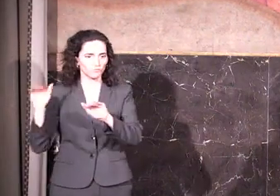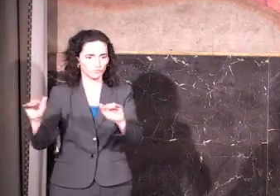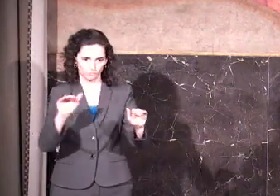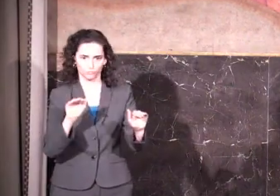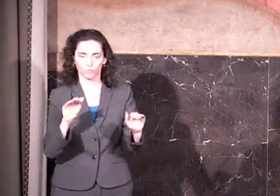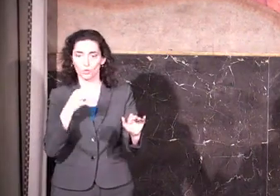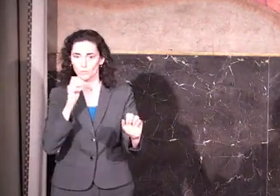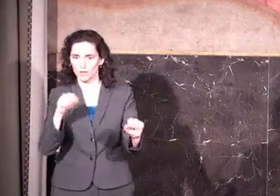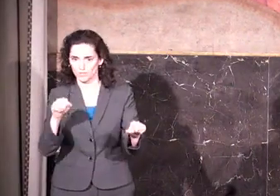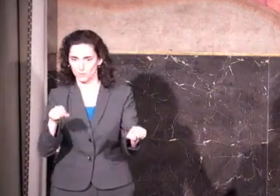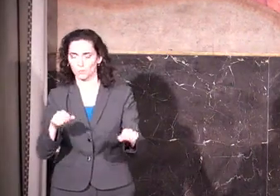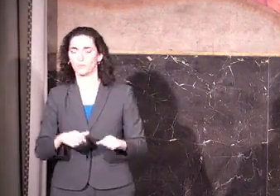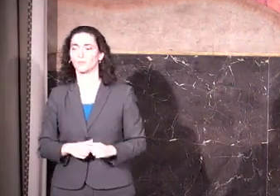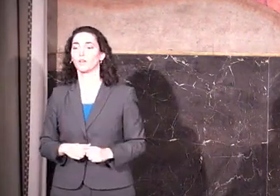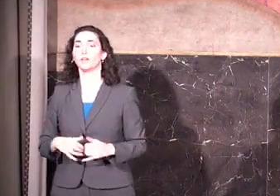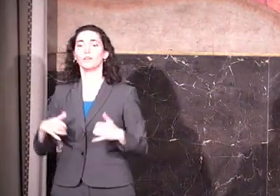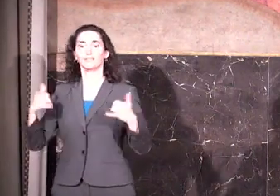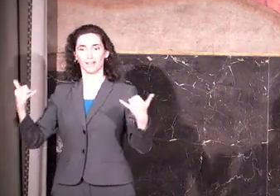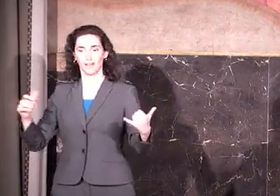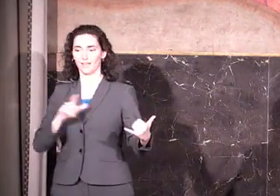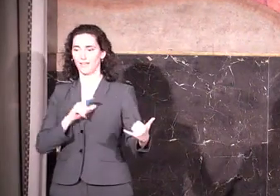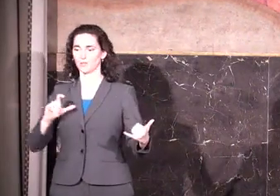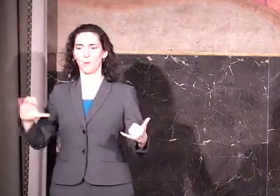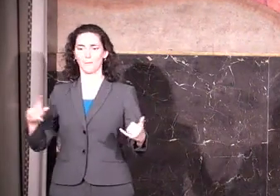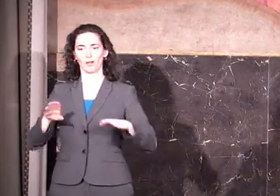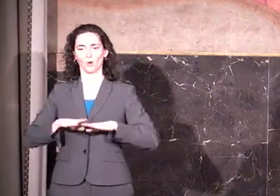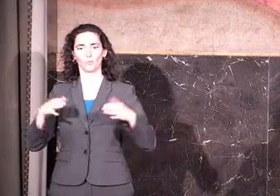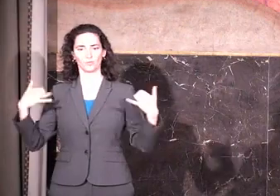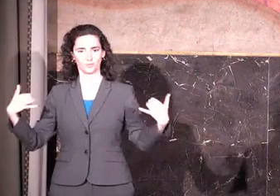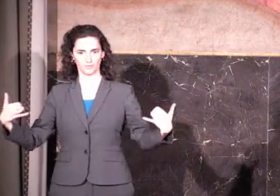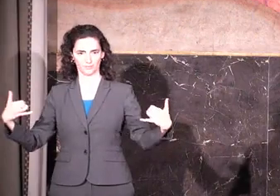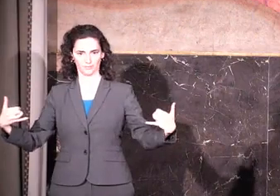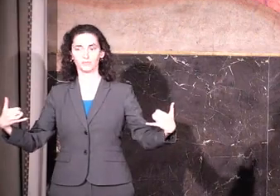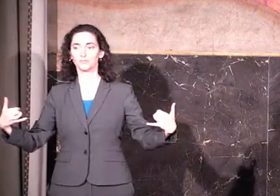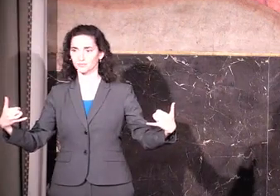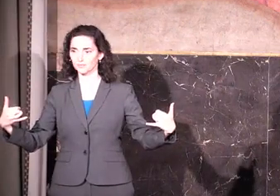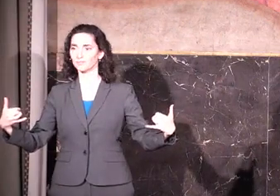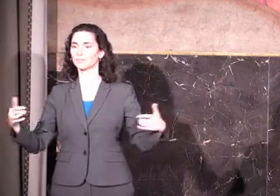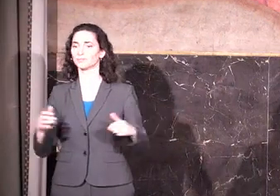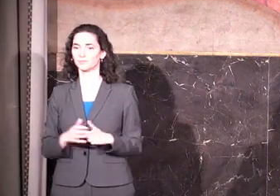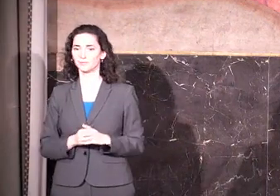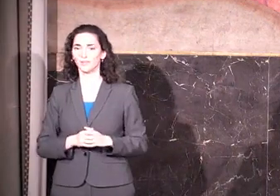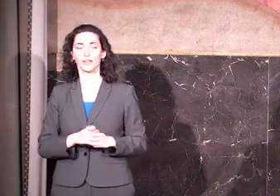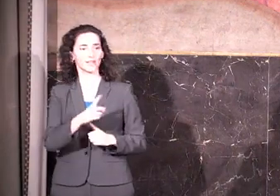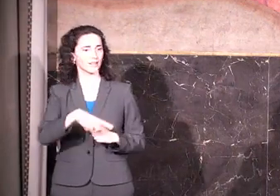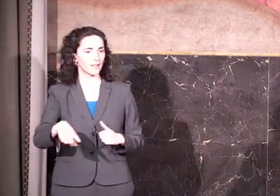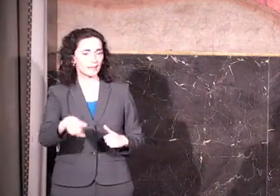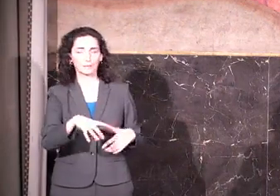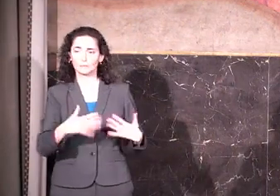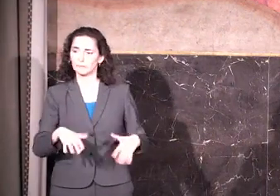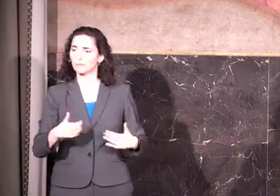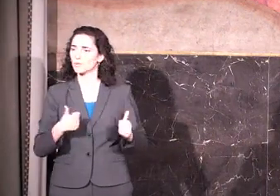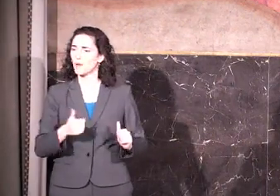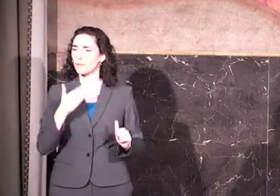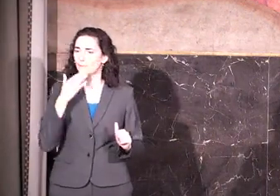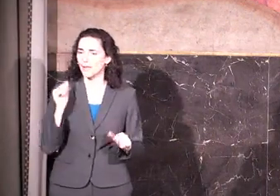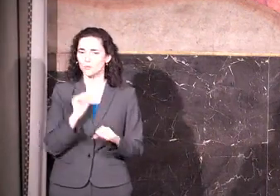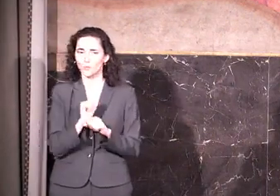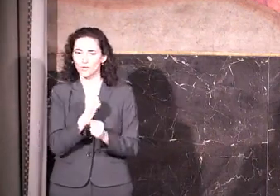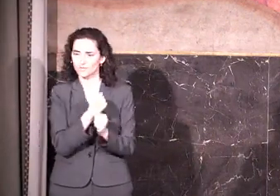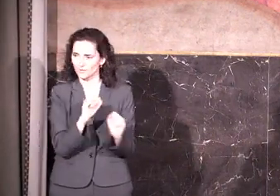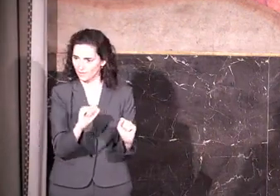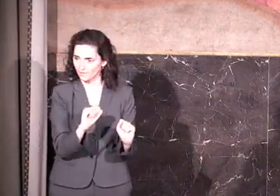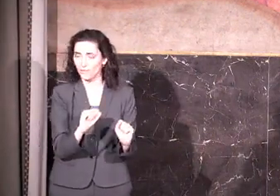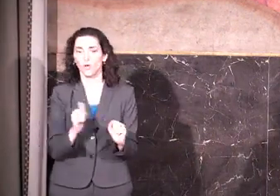Obviously, the legislature's back today, and I know that they're doing what they can to work safely to pass the bills that are